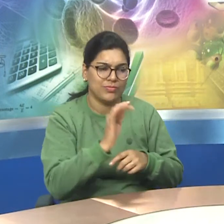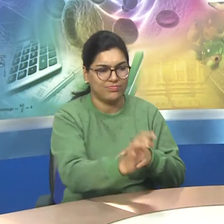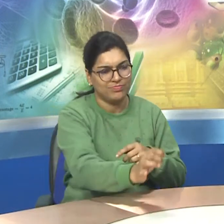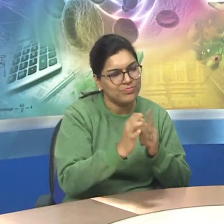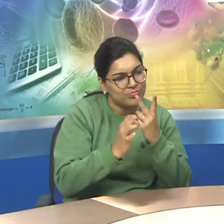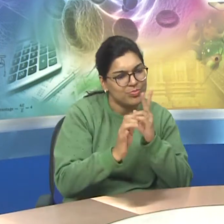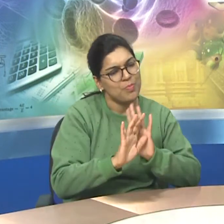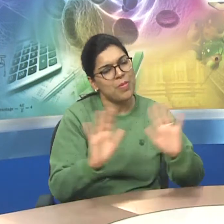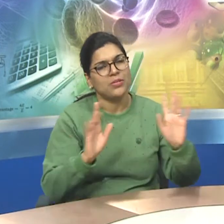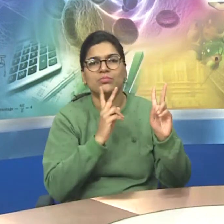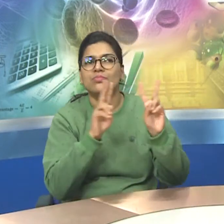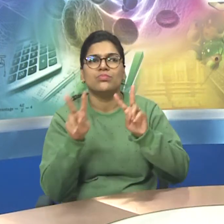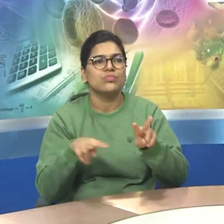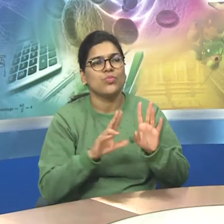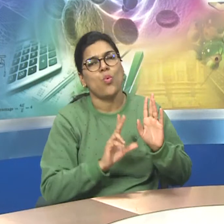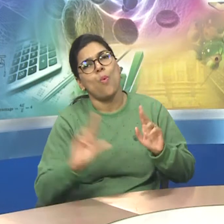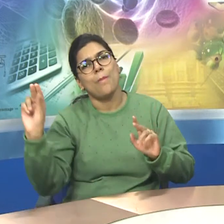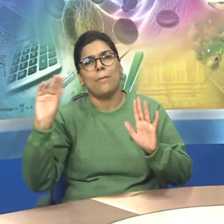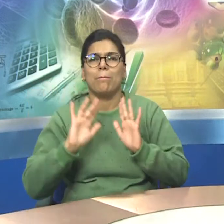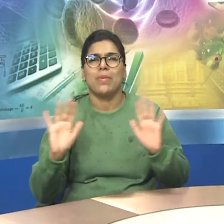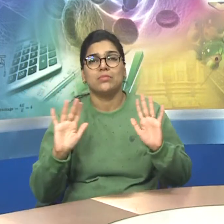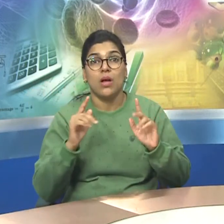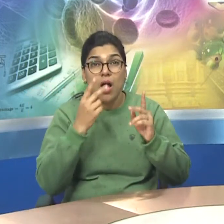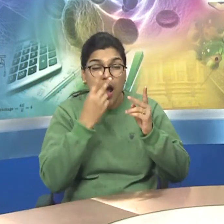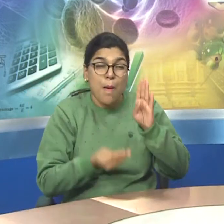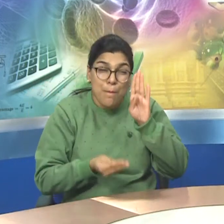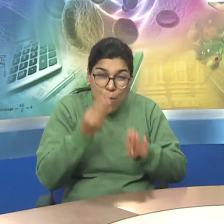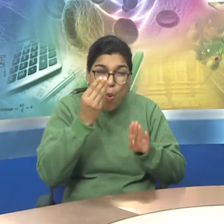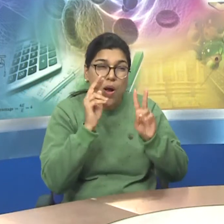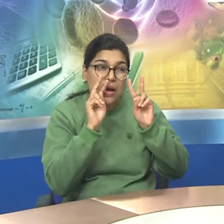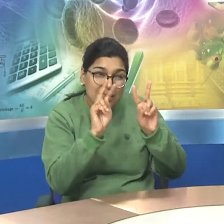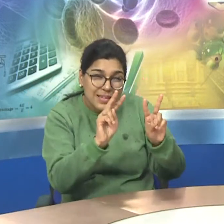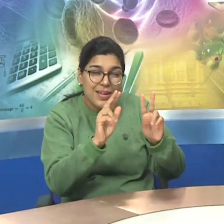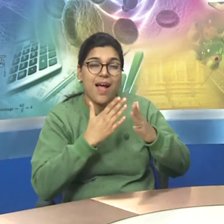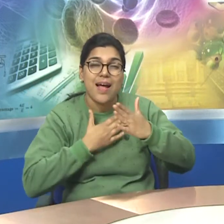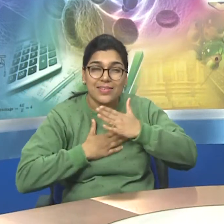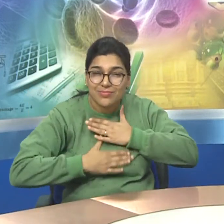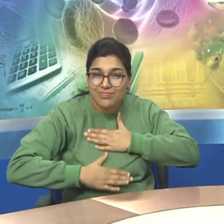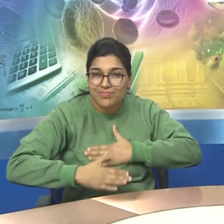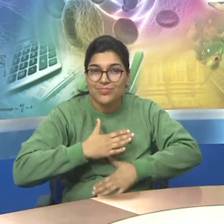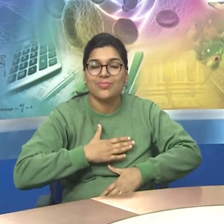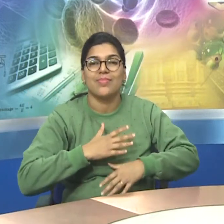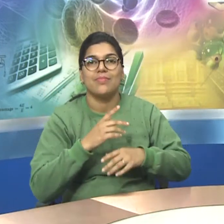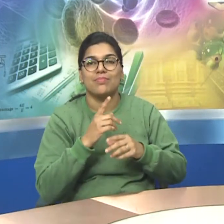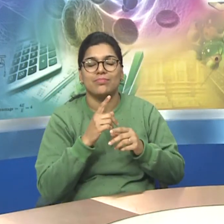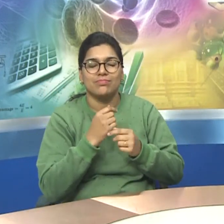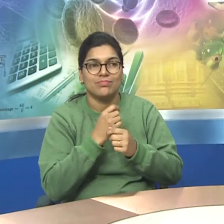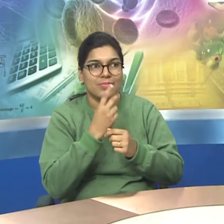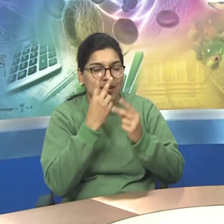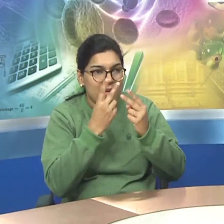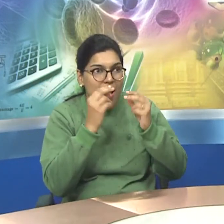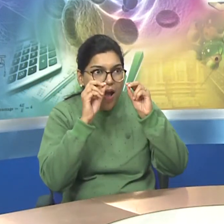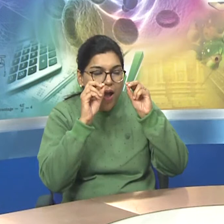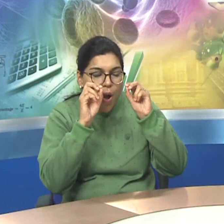we smile, our eyes also sparkle with joy or